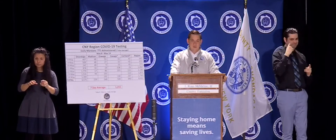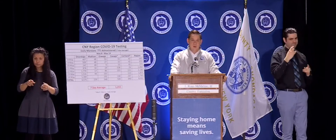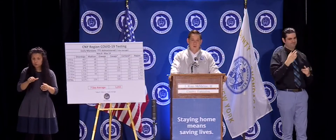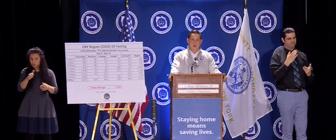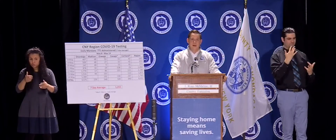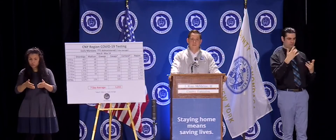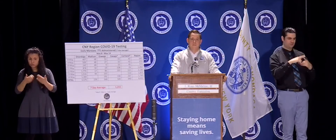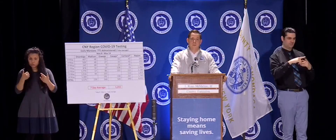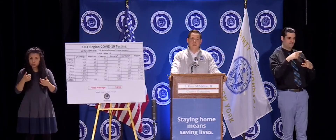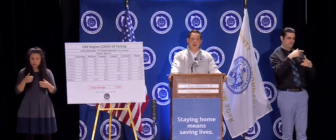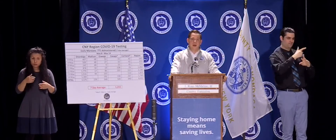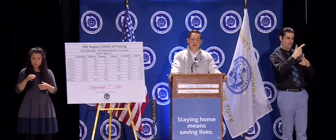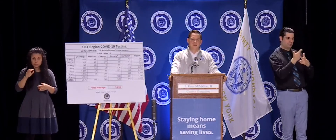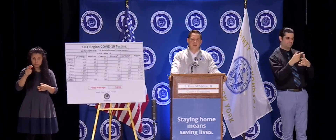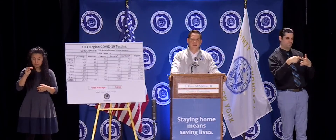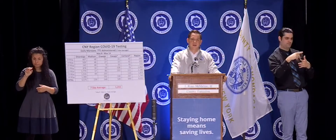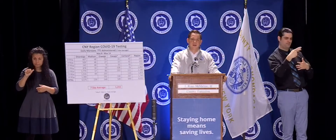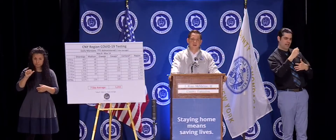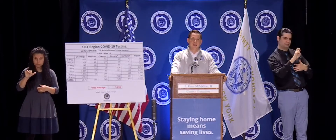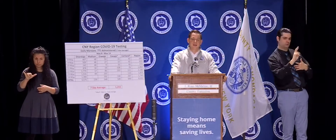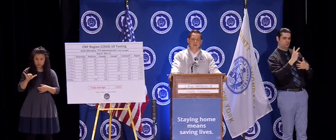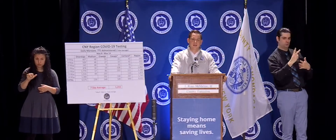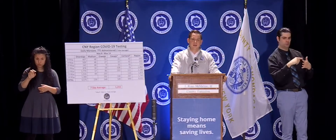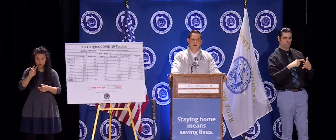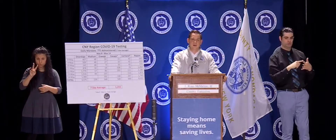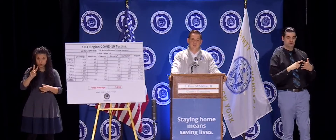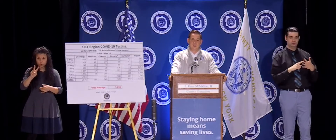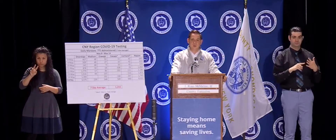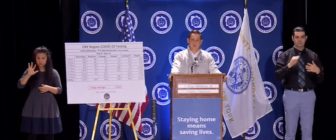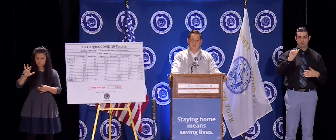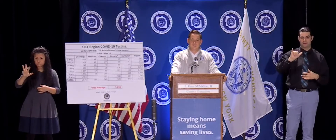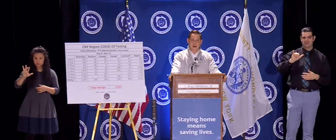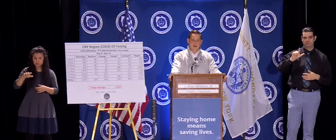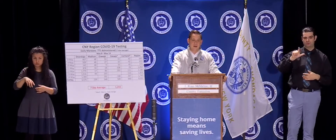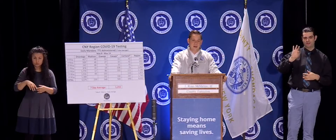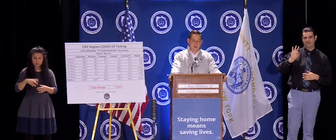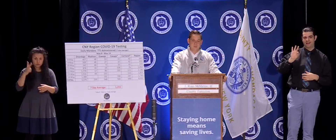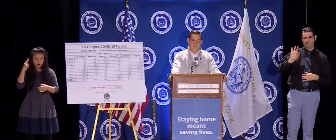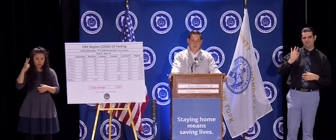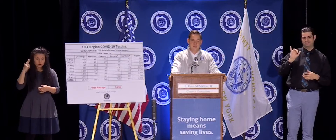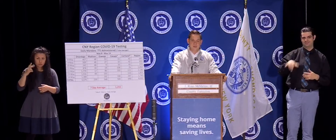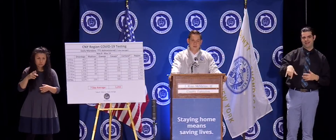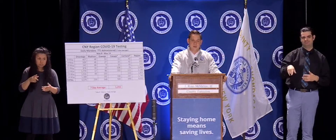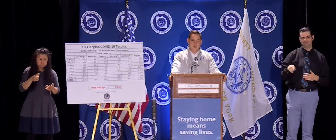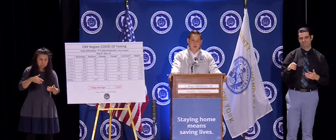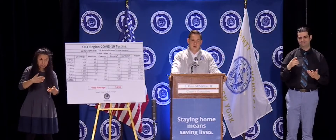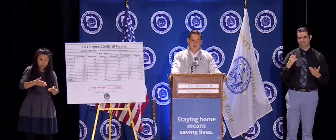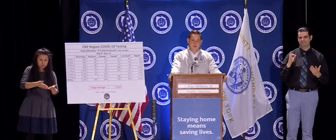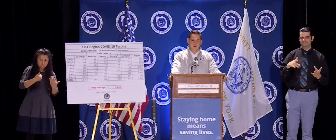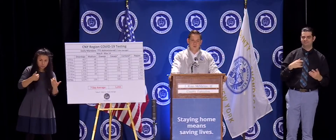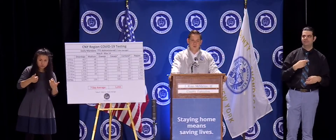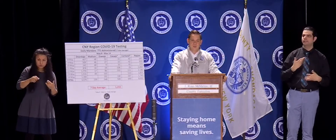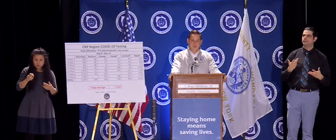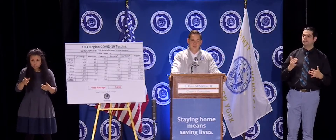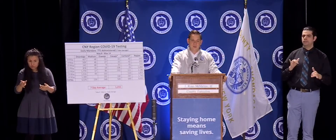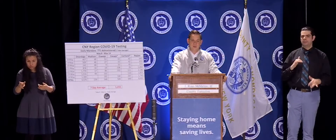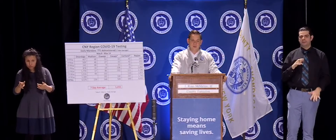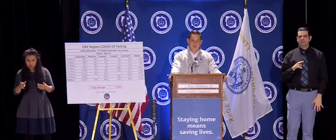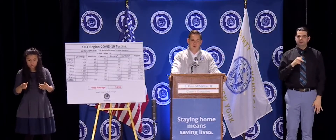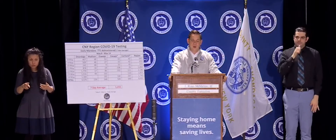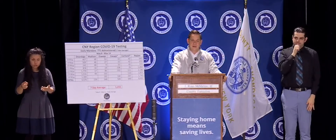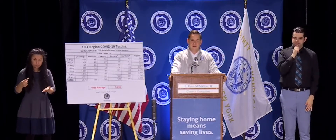29. So I think they need, because there will be a spotlight on these businesses due to